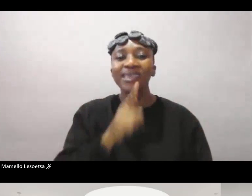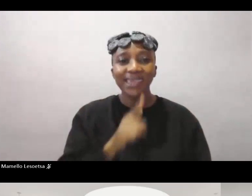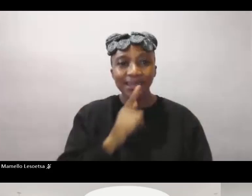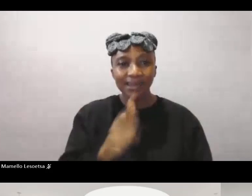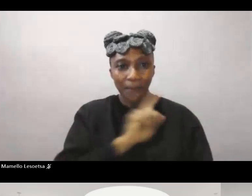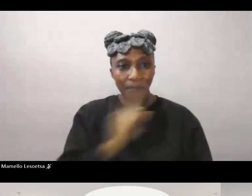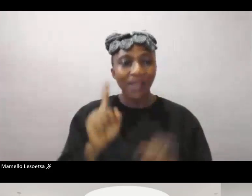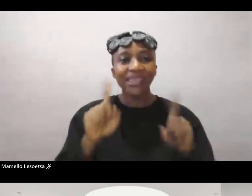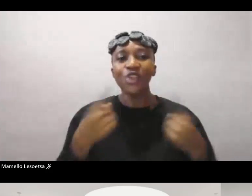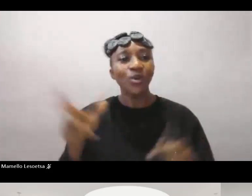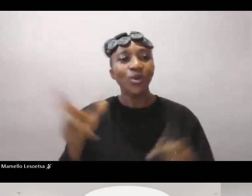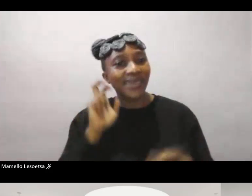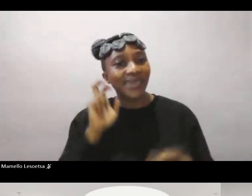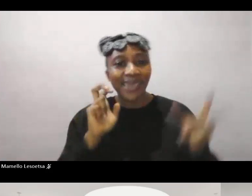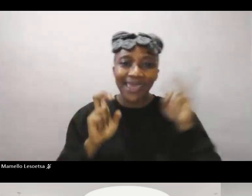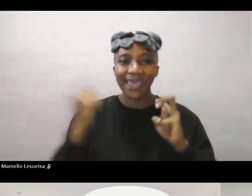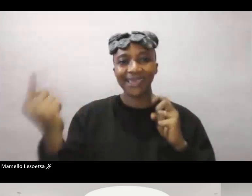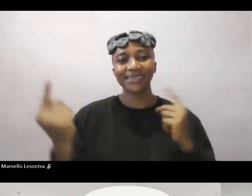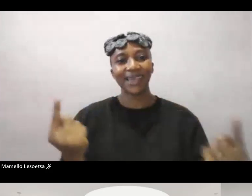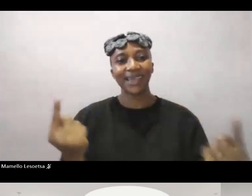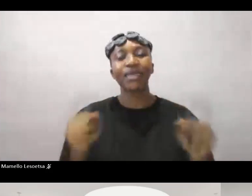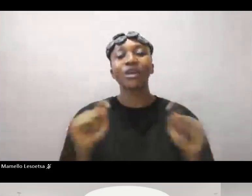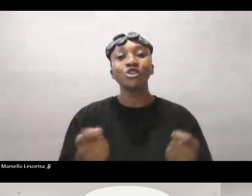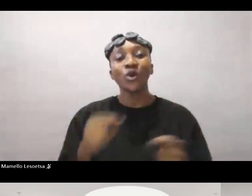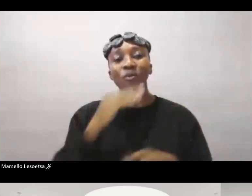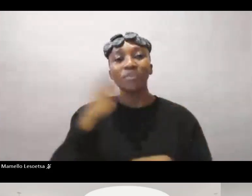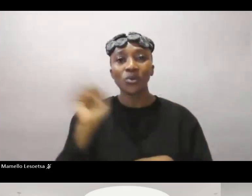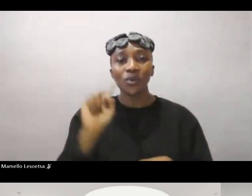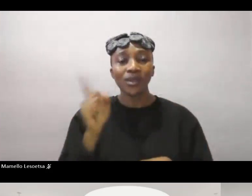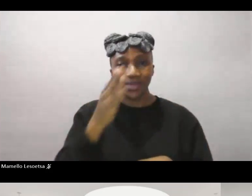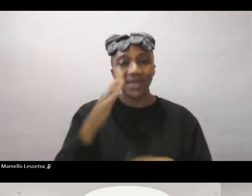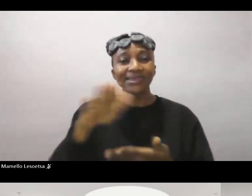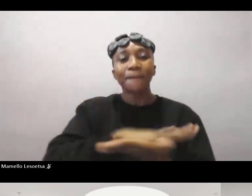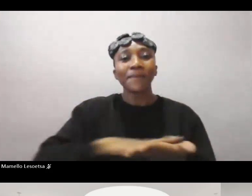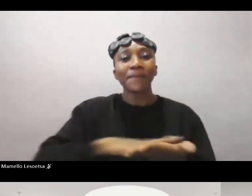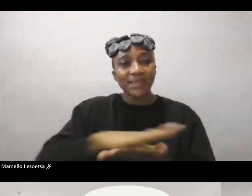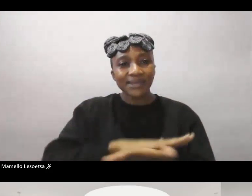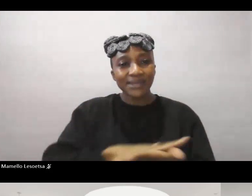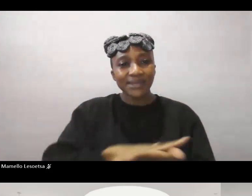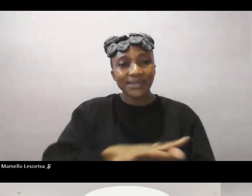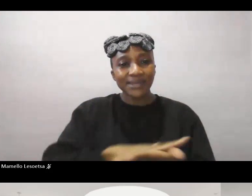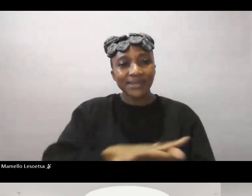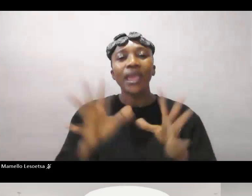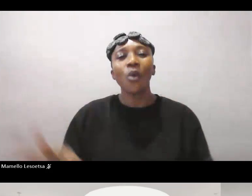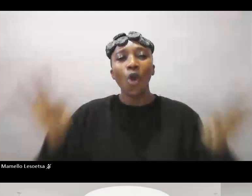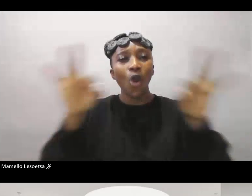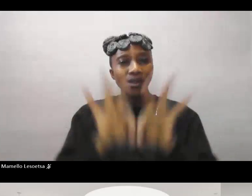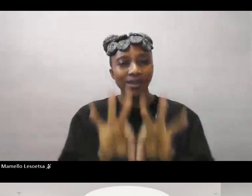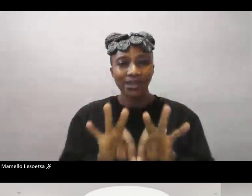each other. So I think that is the basic and most important thing for me.